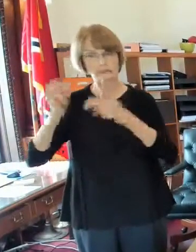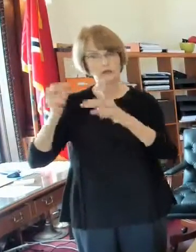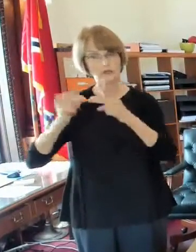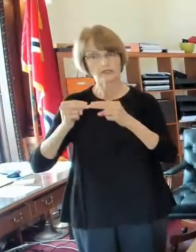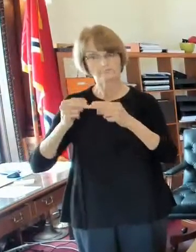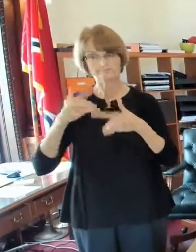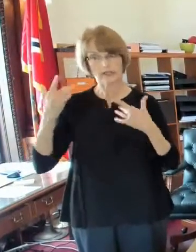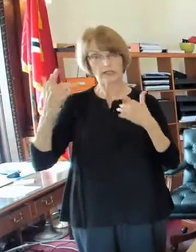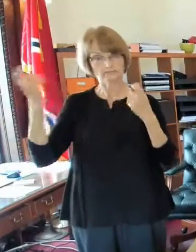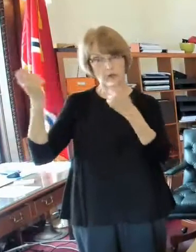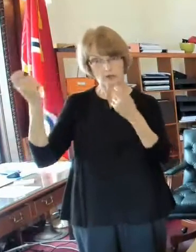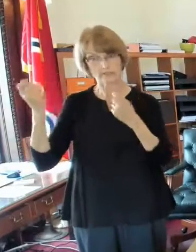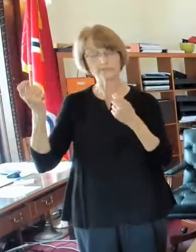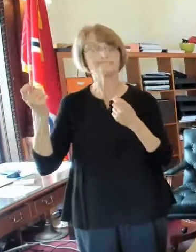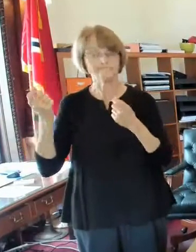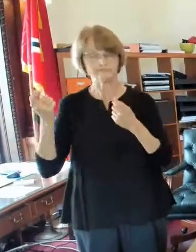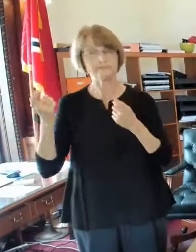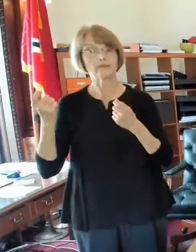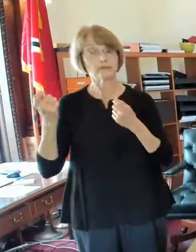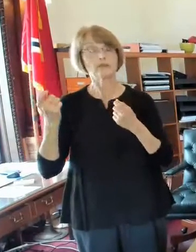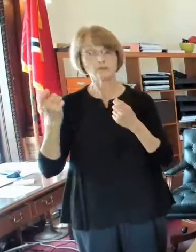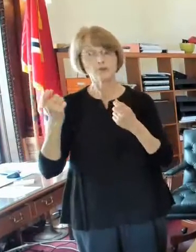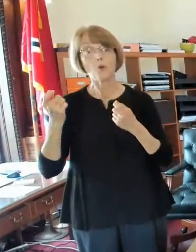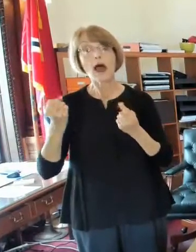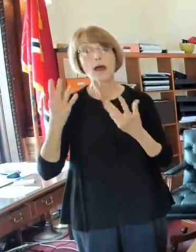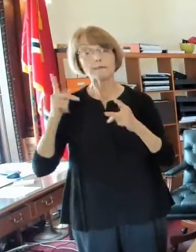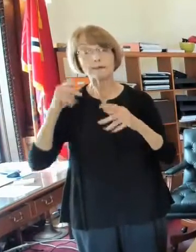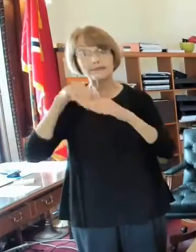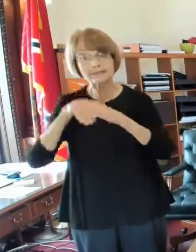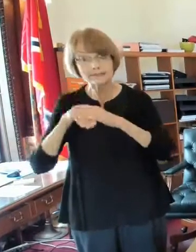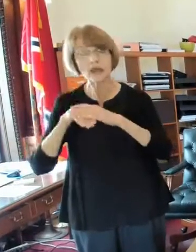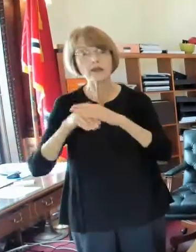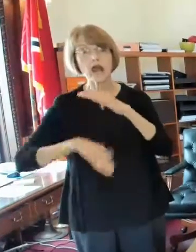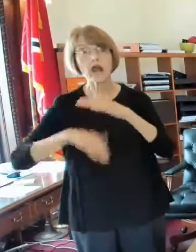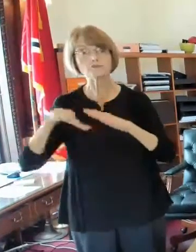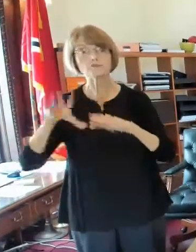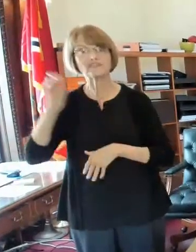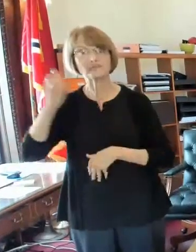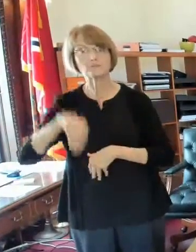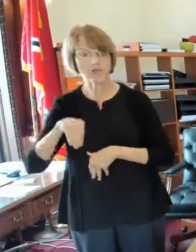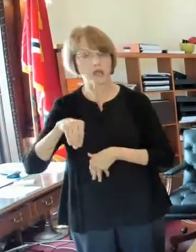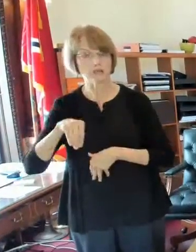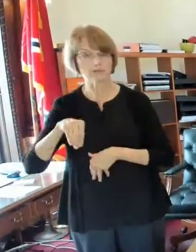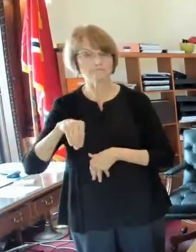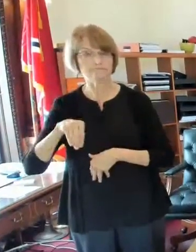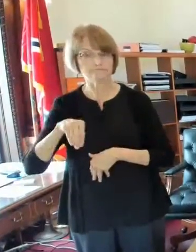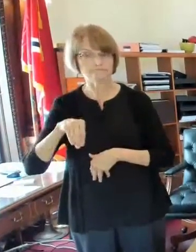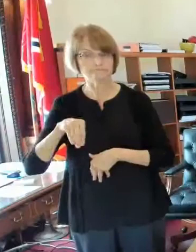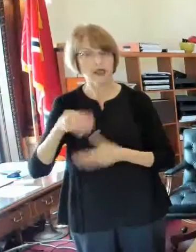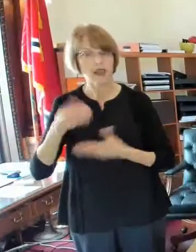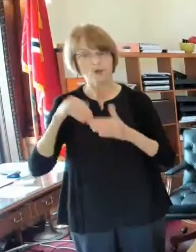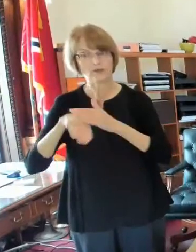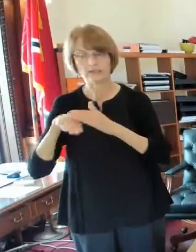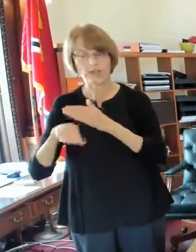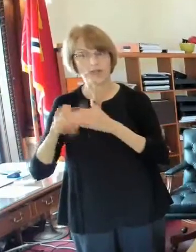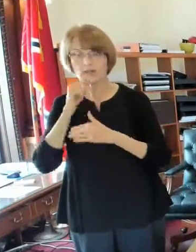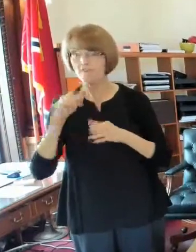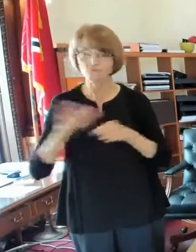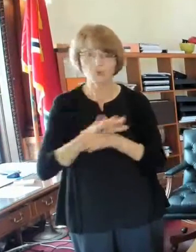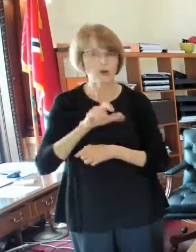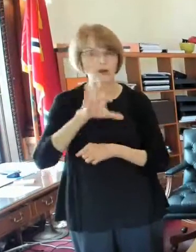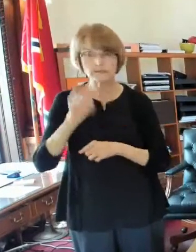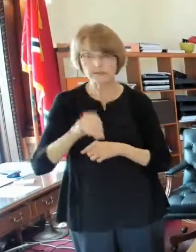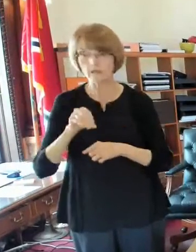go from to a maximum of 50% occupancy. That's their permitted occupancy. So it has